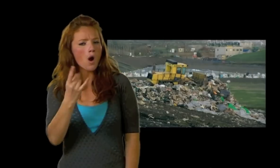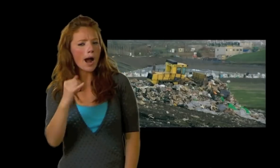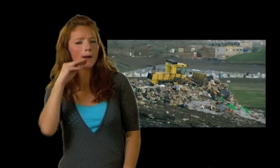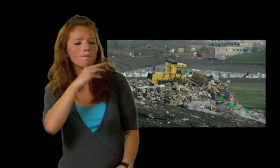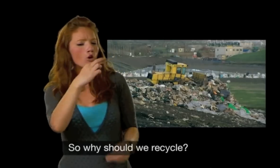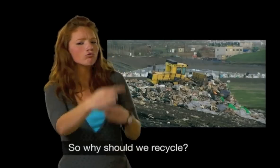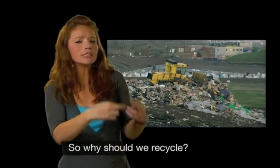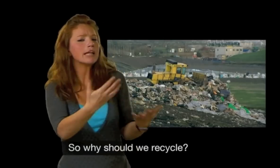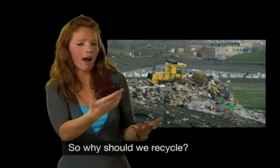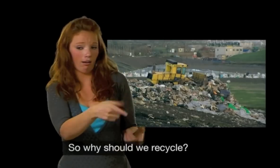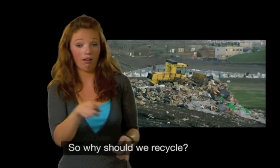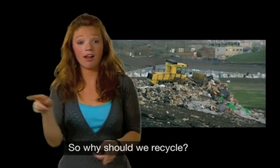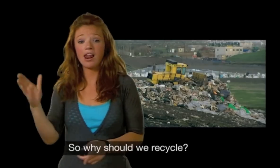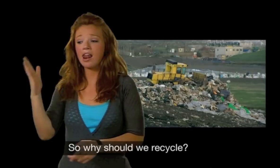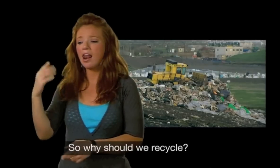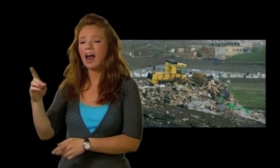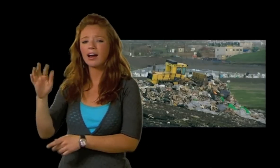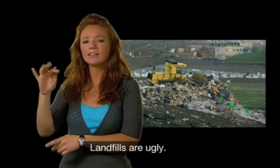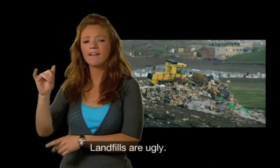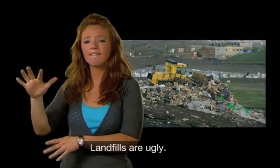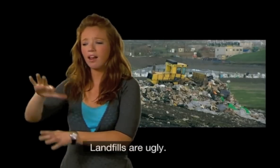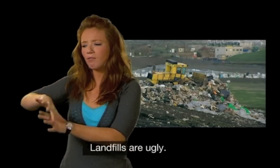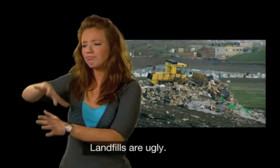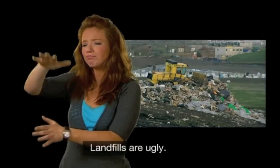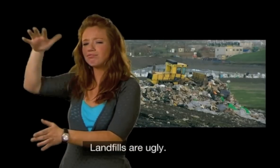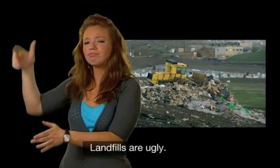So, why should we recycle? Landfills are ugly.